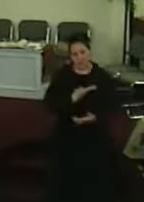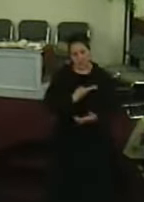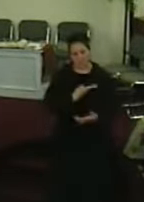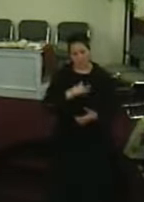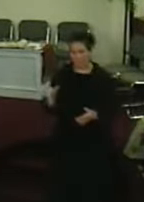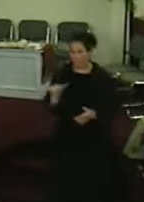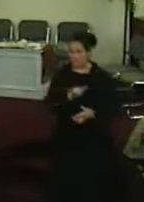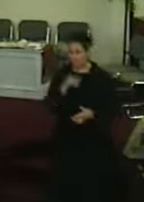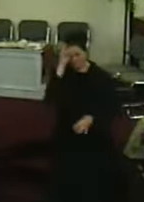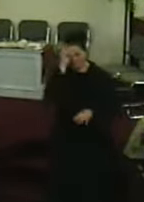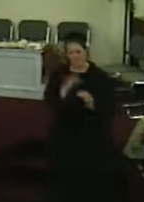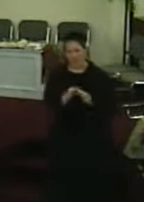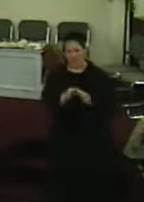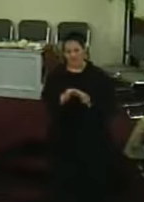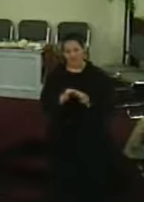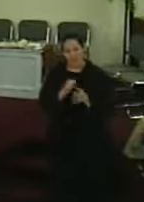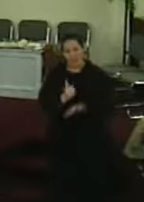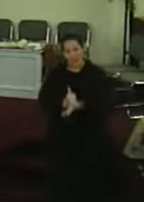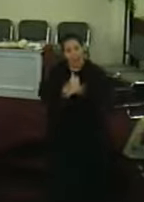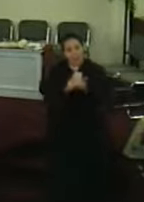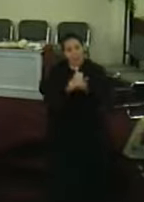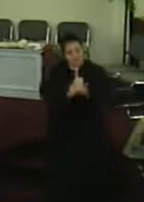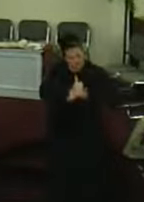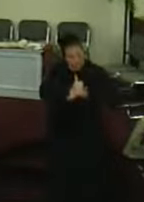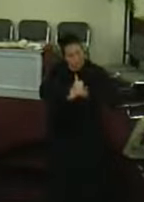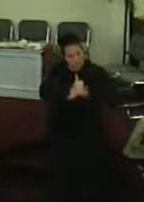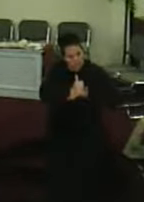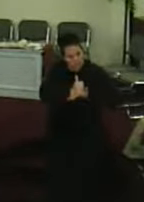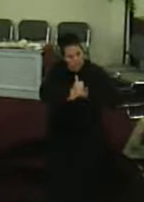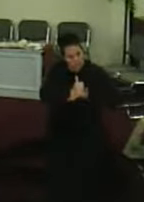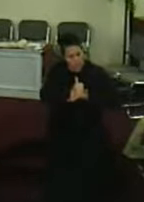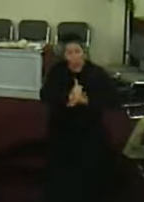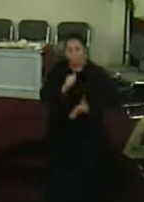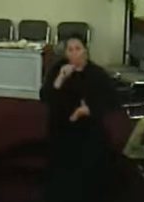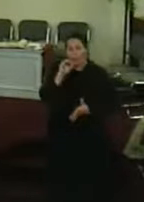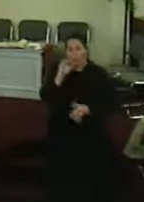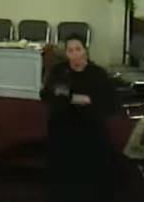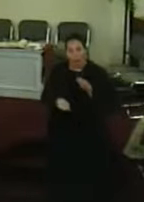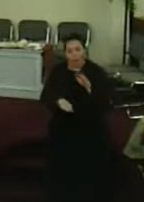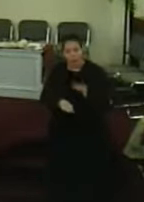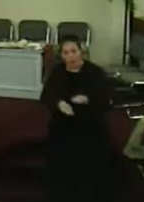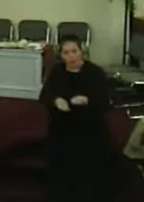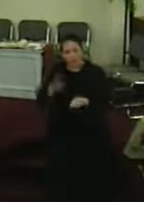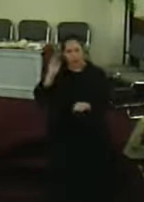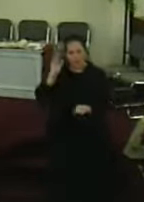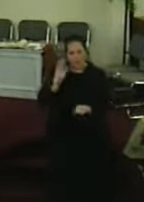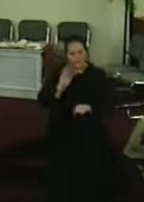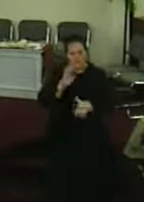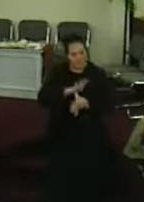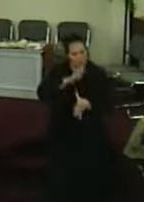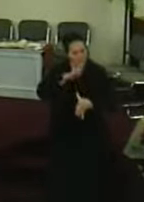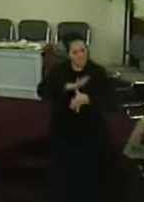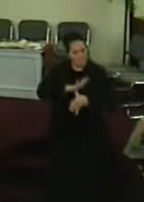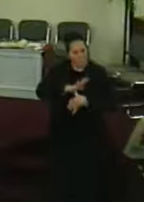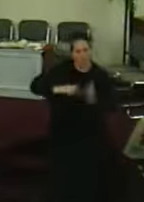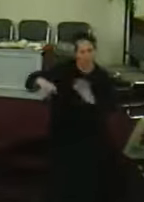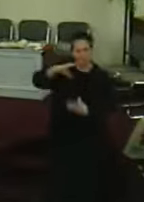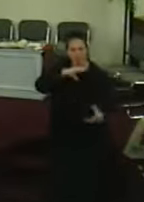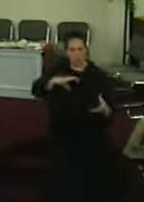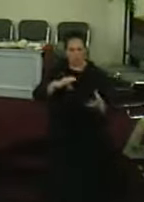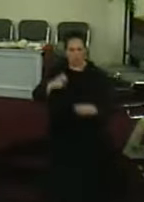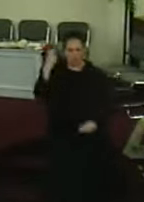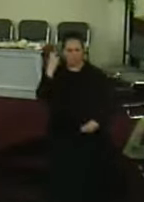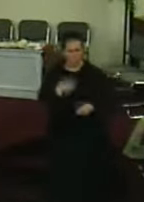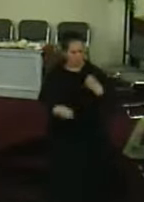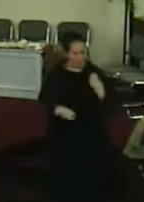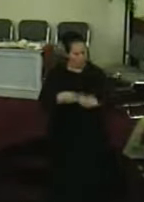faith is to help us walk on top of the problem, on top of the storm. But we get